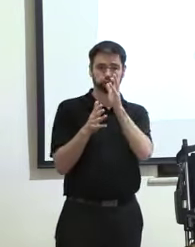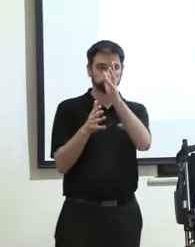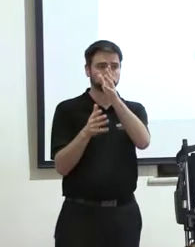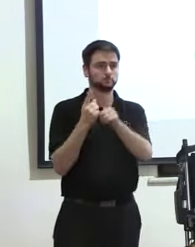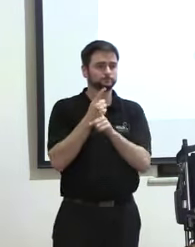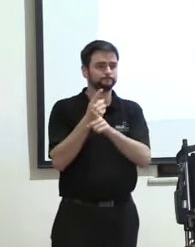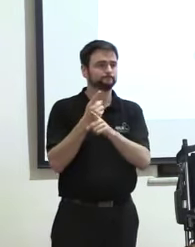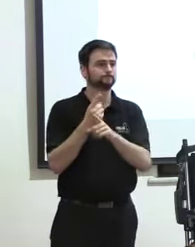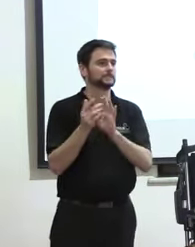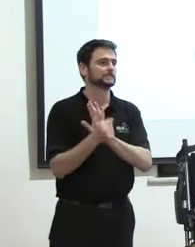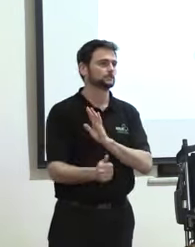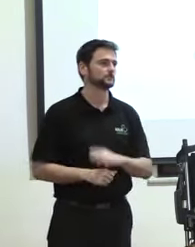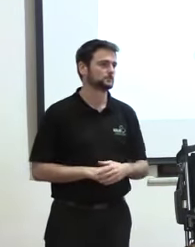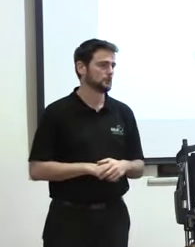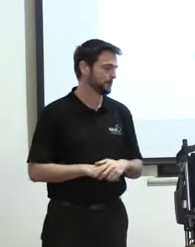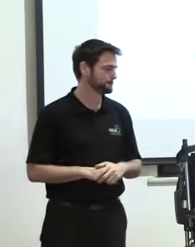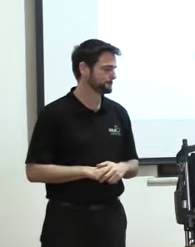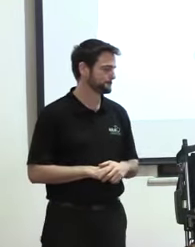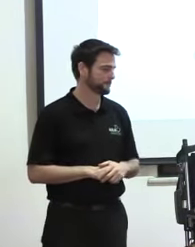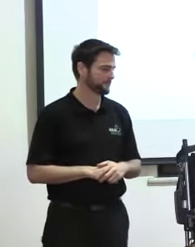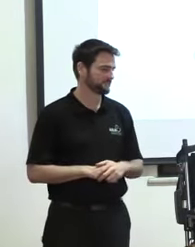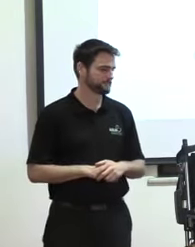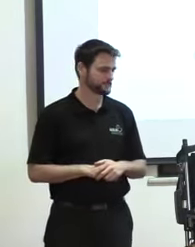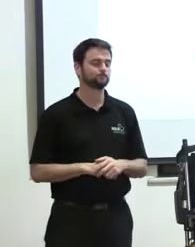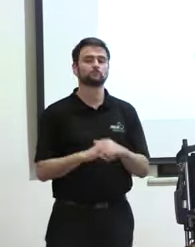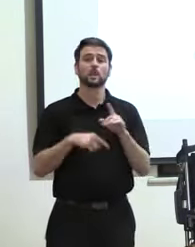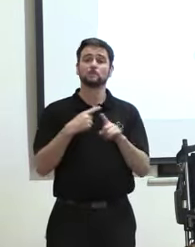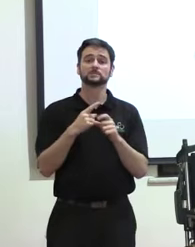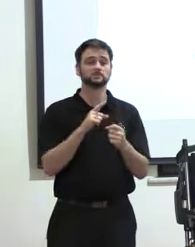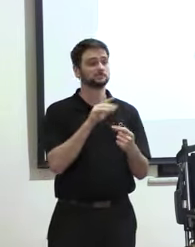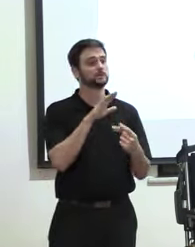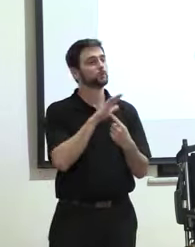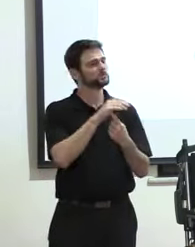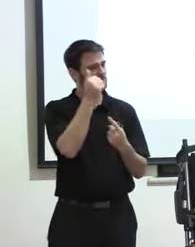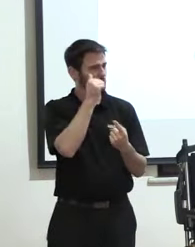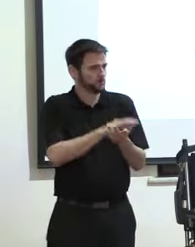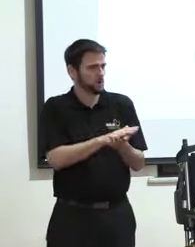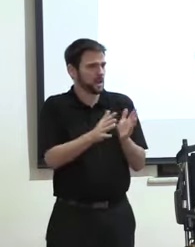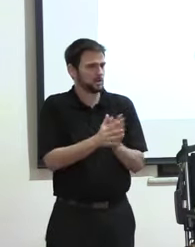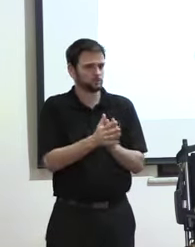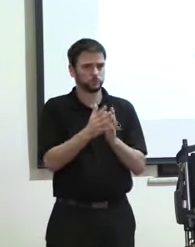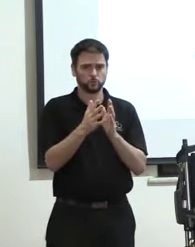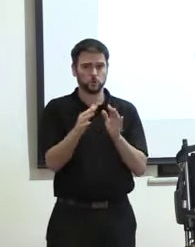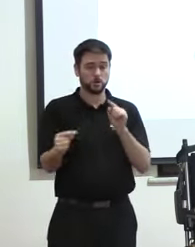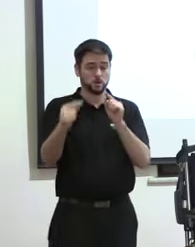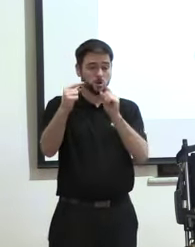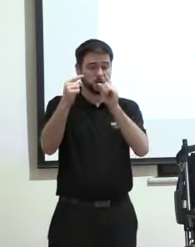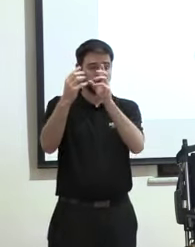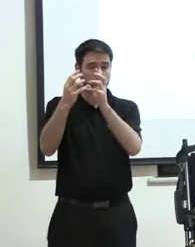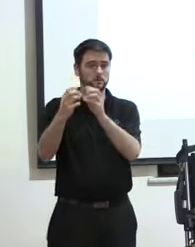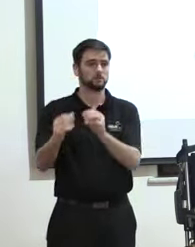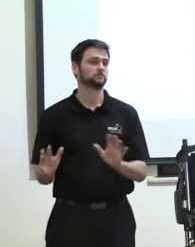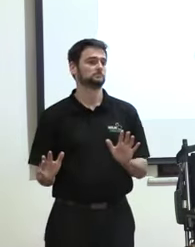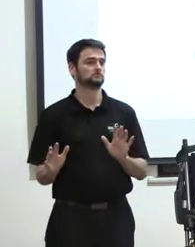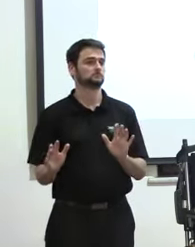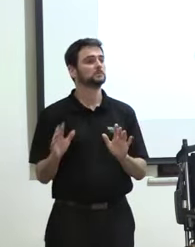thing. It's also a really important step in negotiating and resolving any conflict. So if